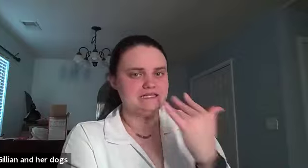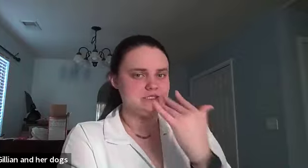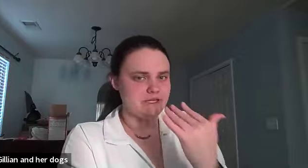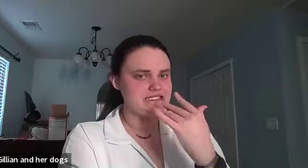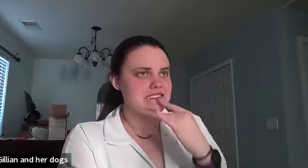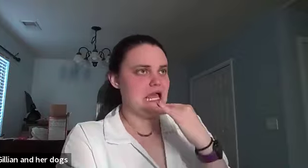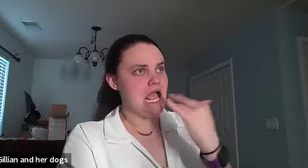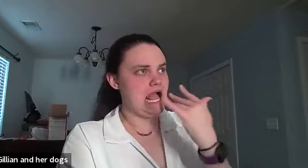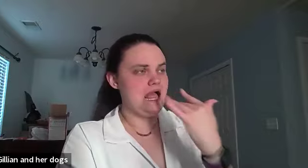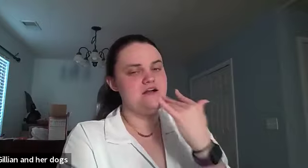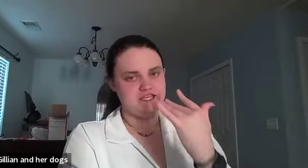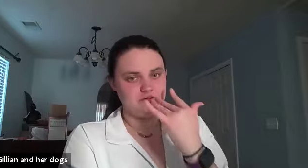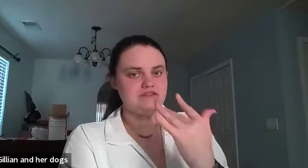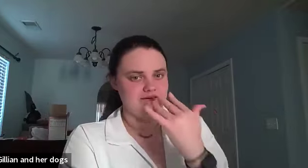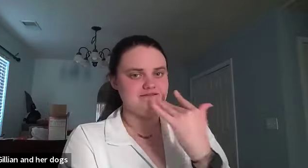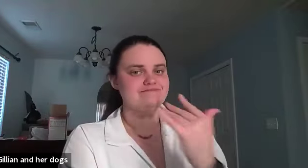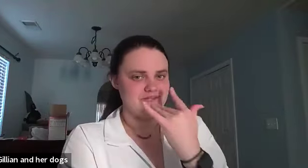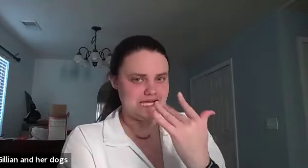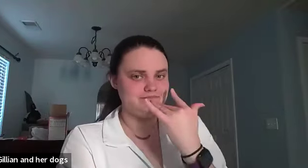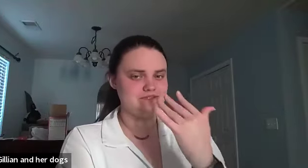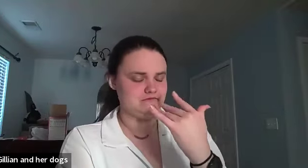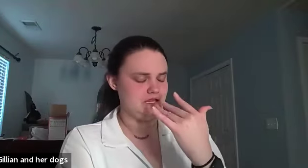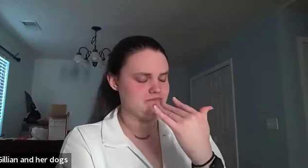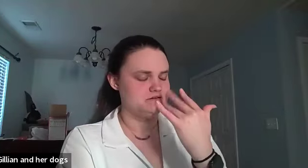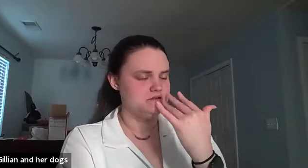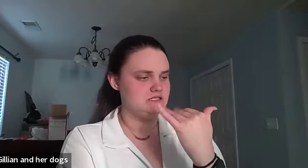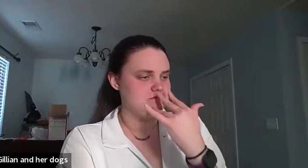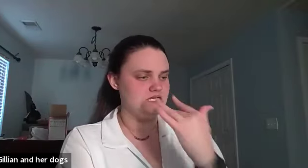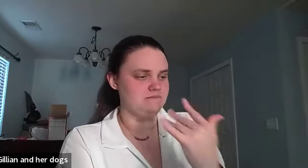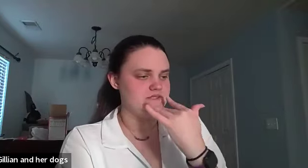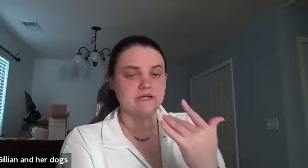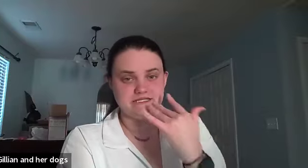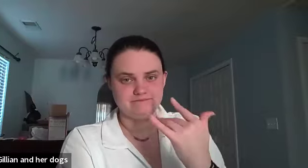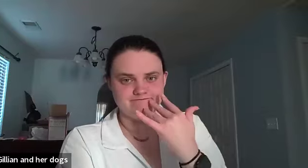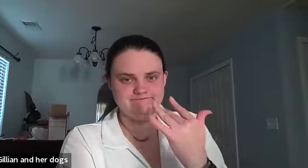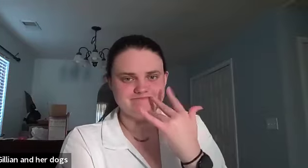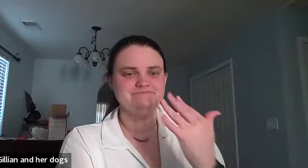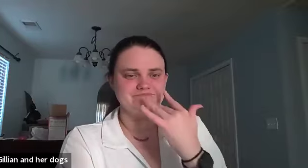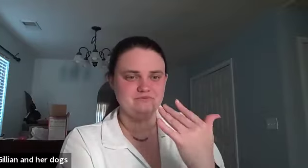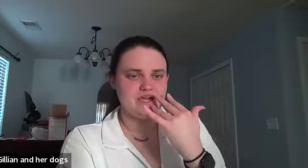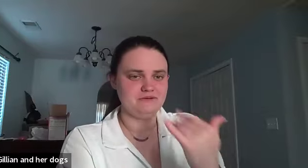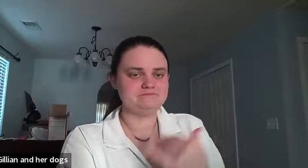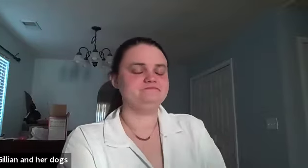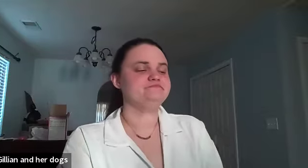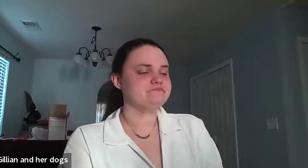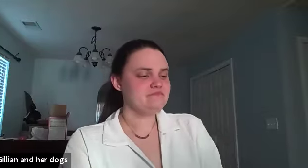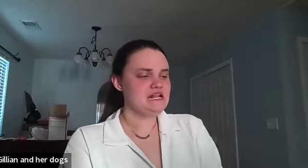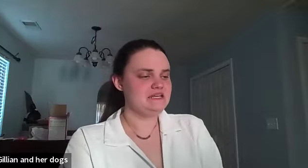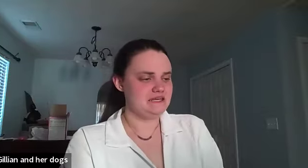burning, spicy. Ah, that sort of thing. Flames or flames. Goodness me, spicy. Okay.